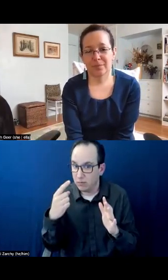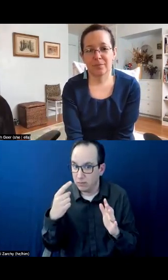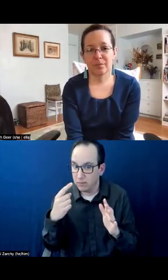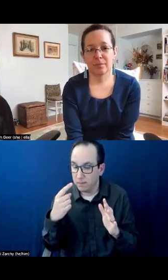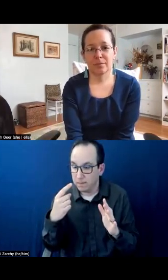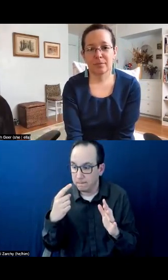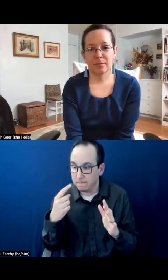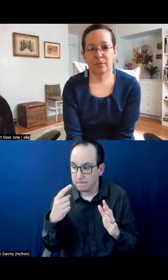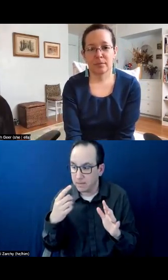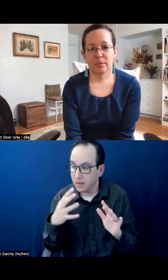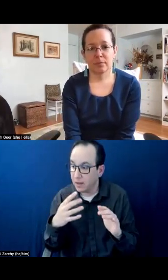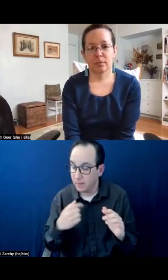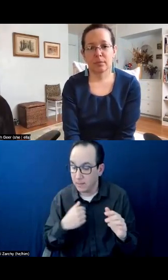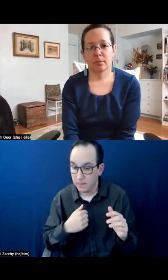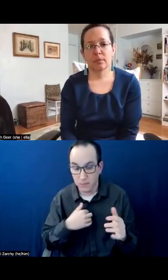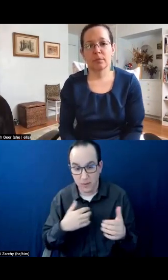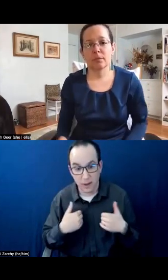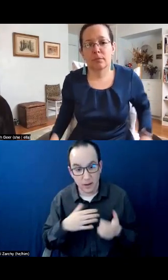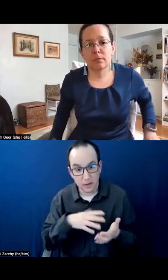For example,